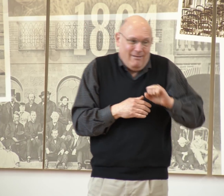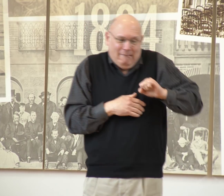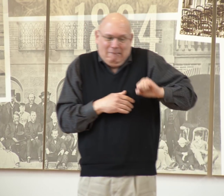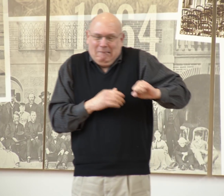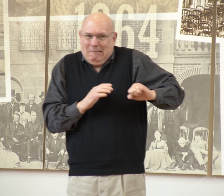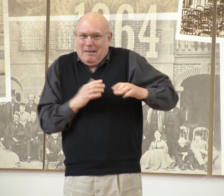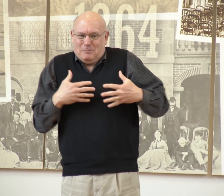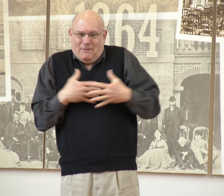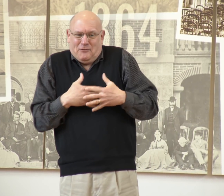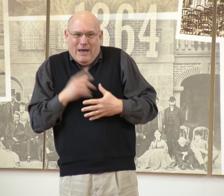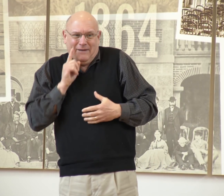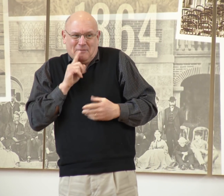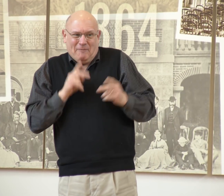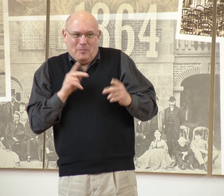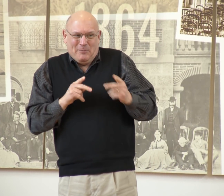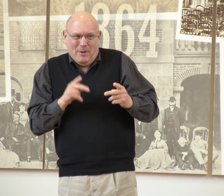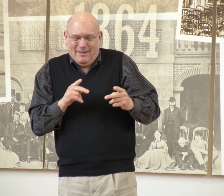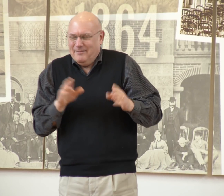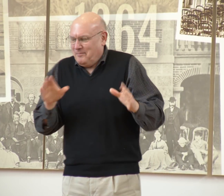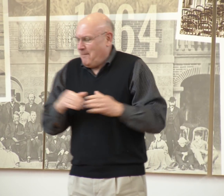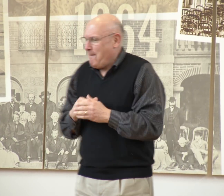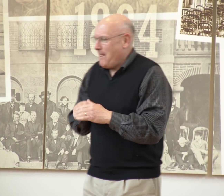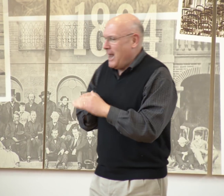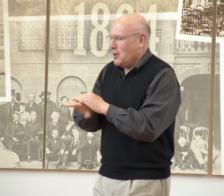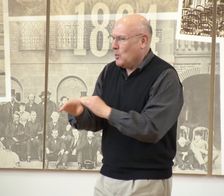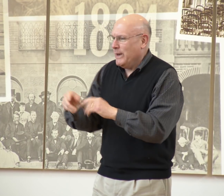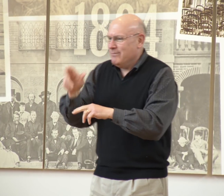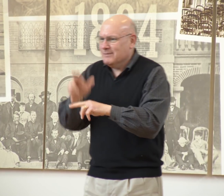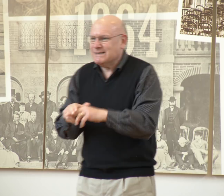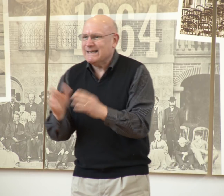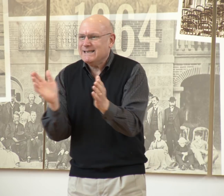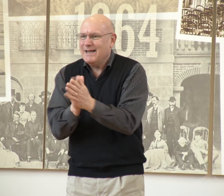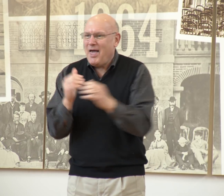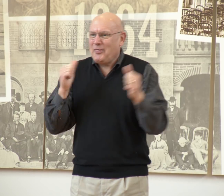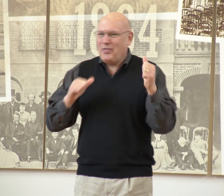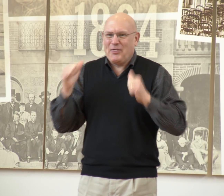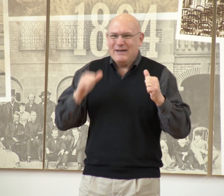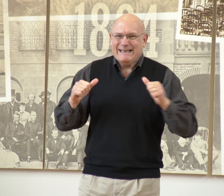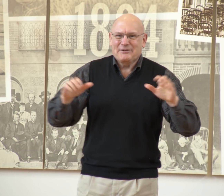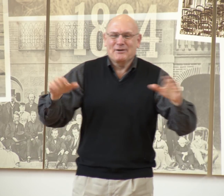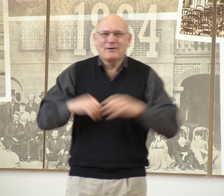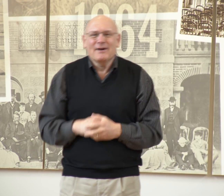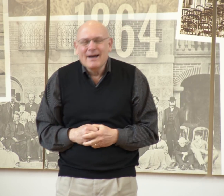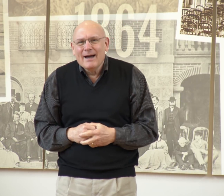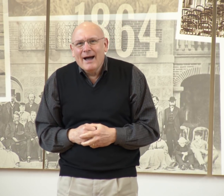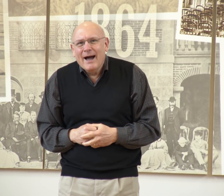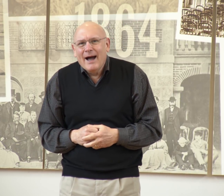sign language, so I was resistant. I was afraid of deaf people. So I sat in the theater,